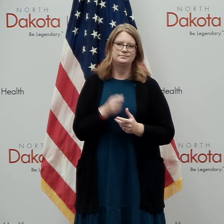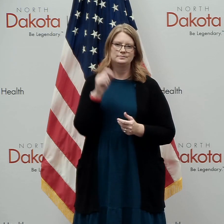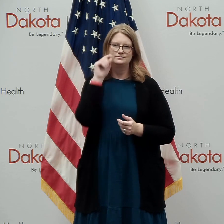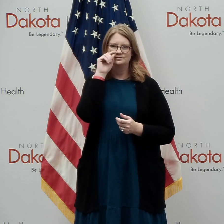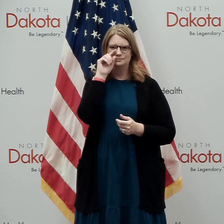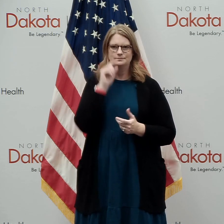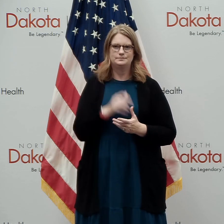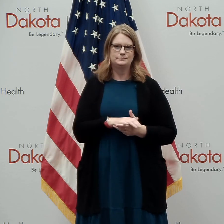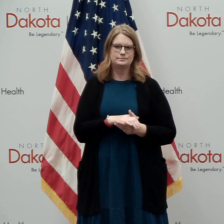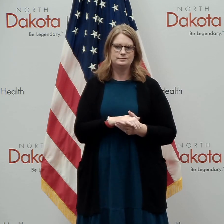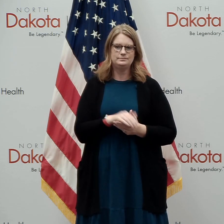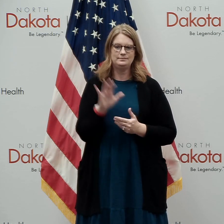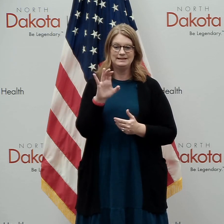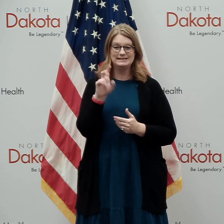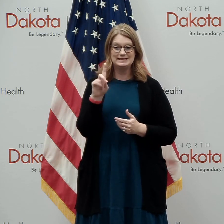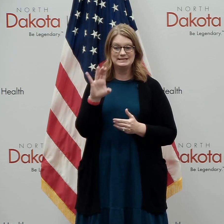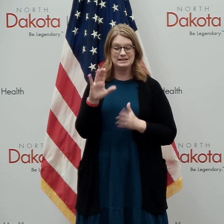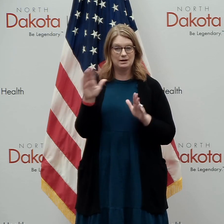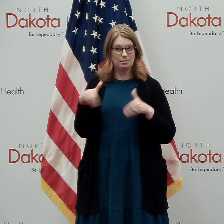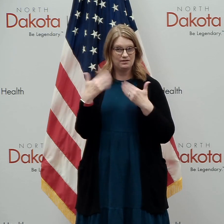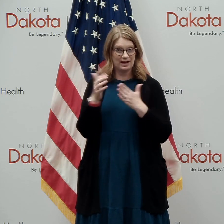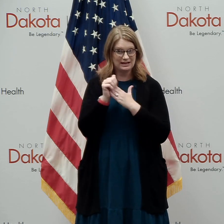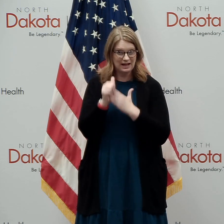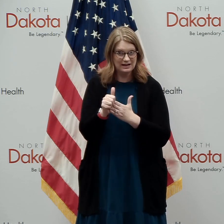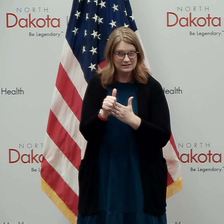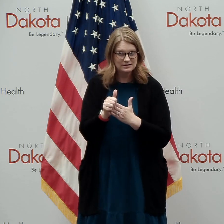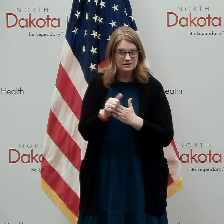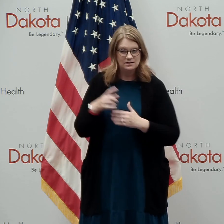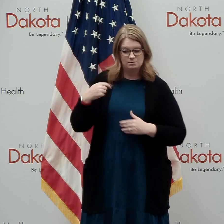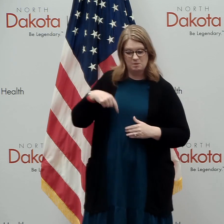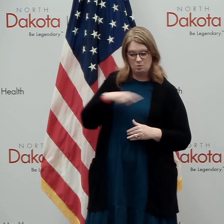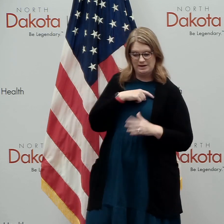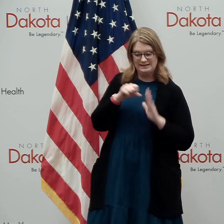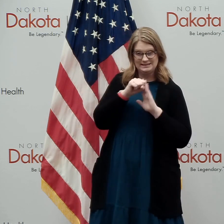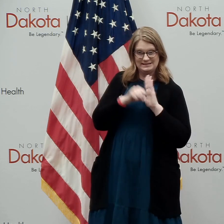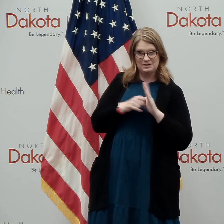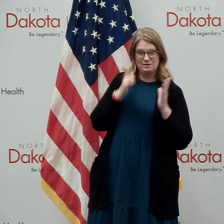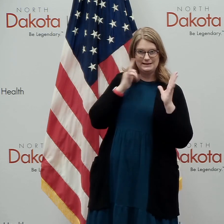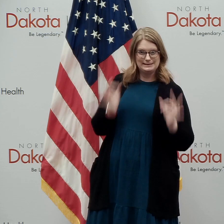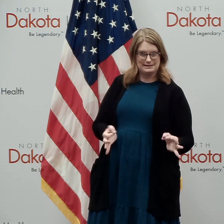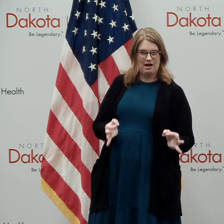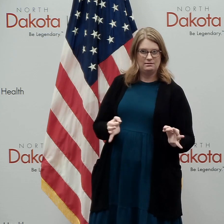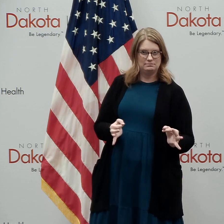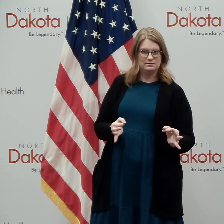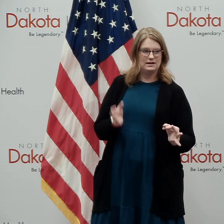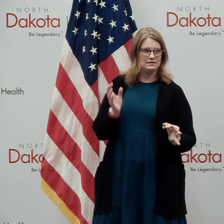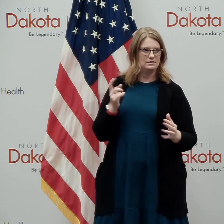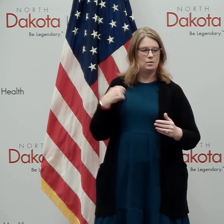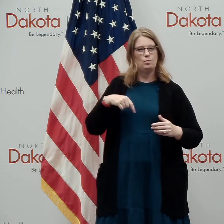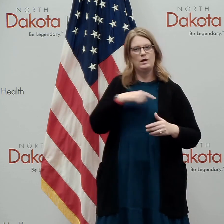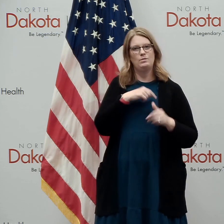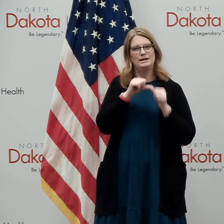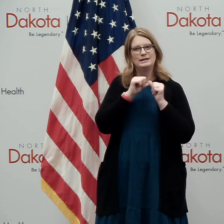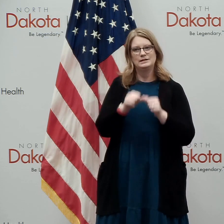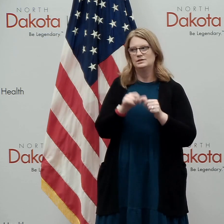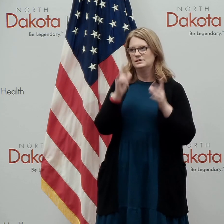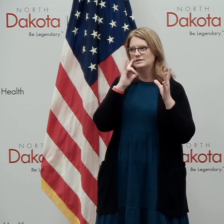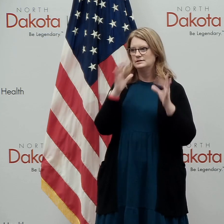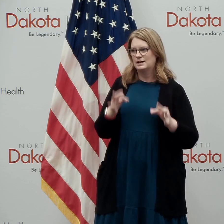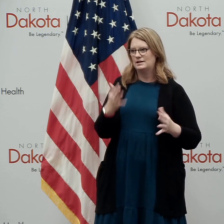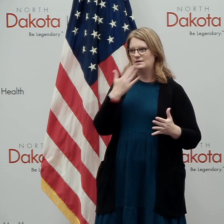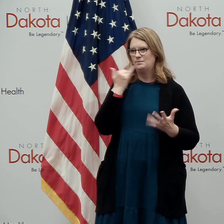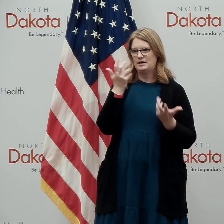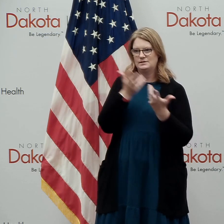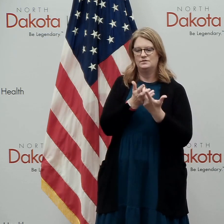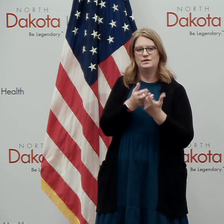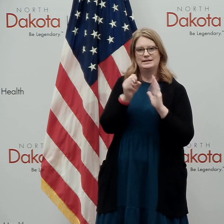the CDC can provide guidance, but we as a state get to make the decisions. It's one of the beautiful things about us, and we'll continue to make decisions which are best for the